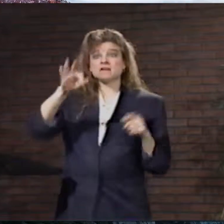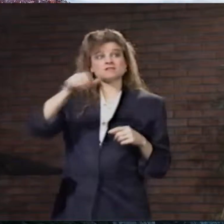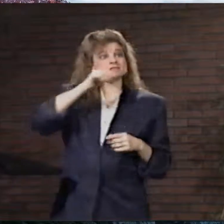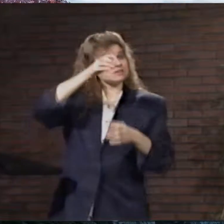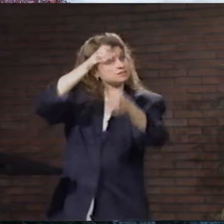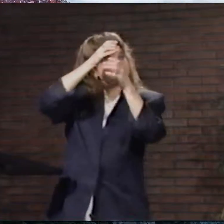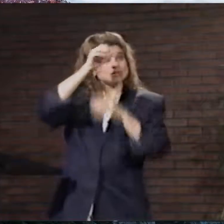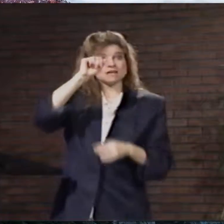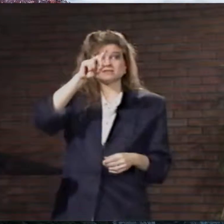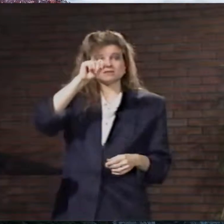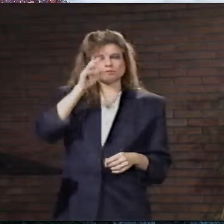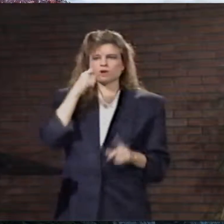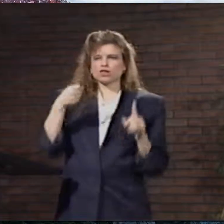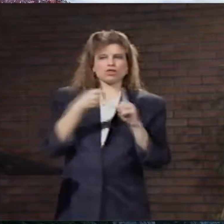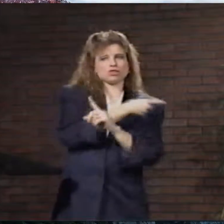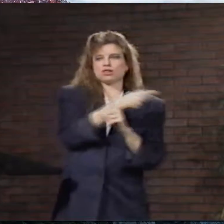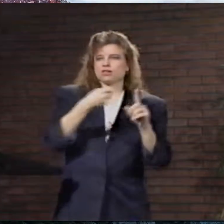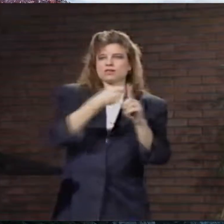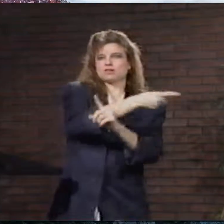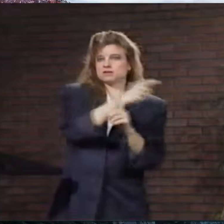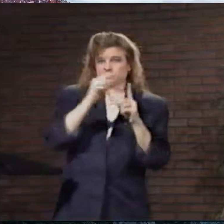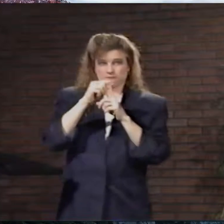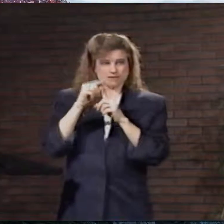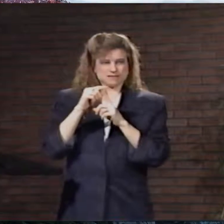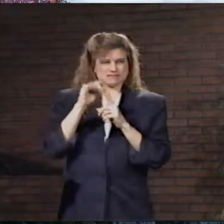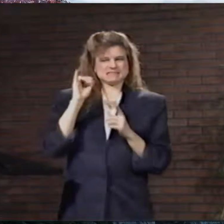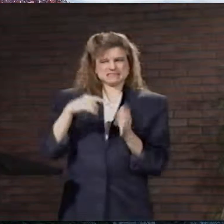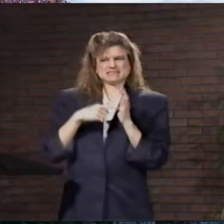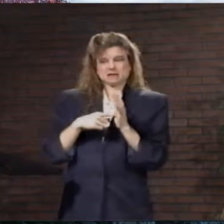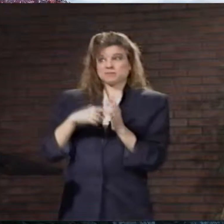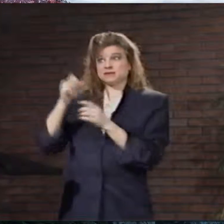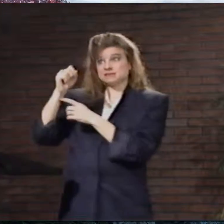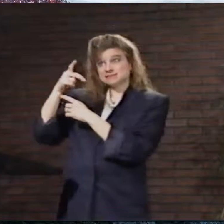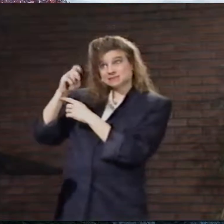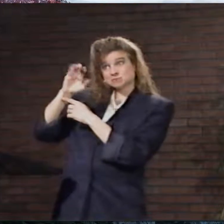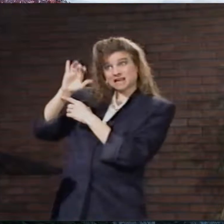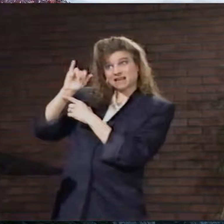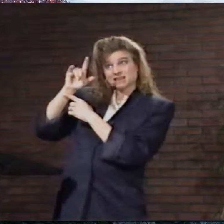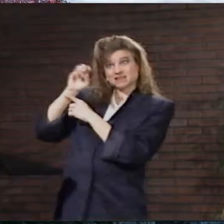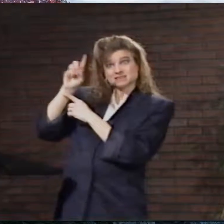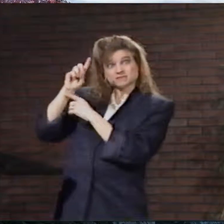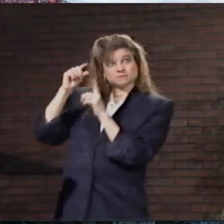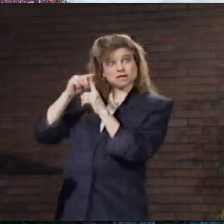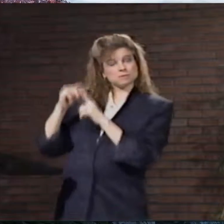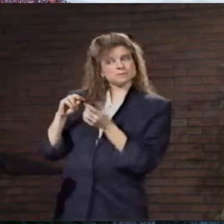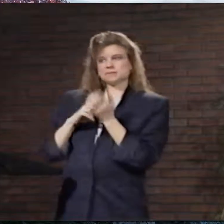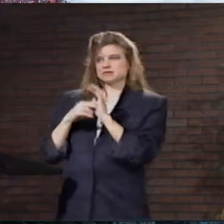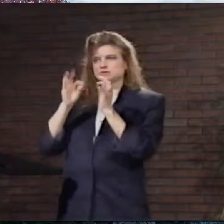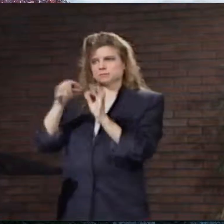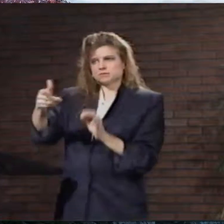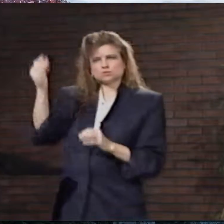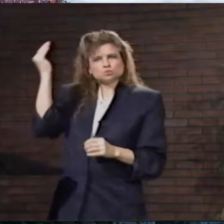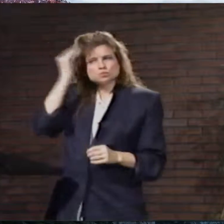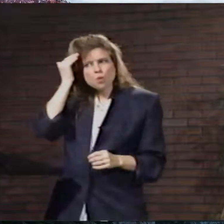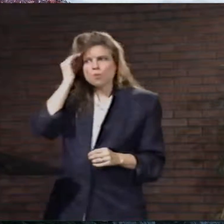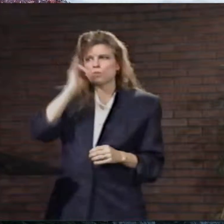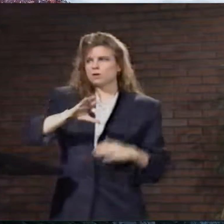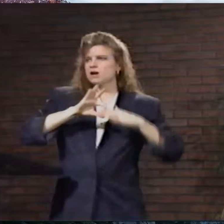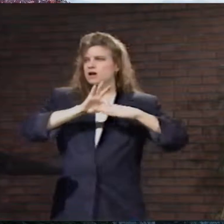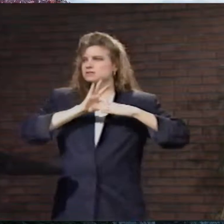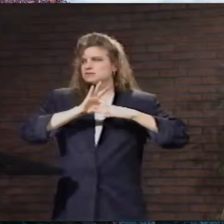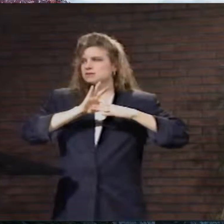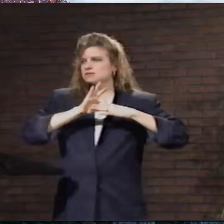let's say I might be having a problem with the interpreter, and the interpreter is doing a great job. They know what they're doing, they're skilled, but the